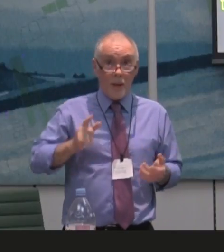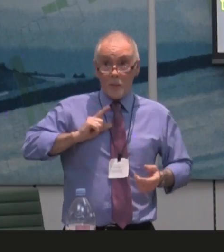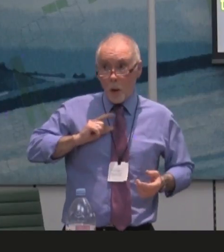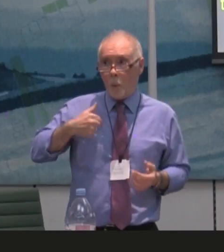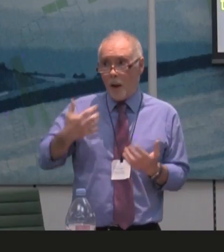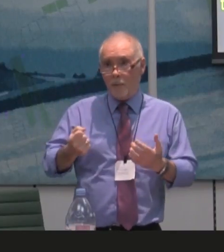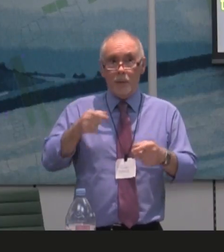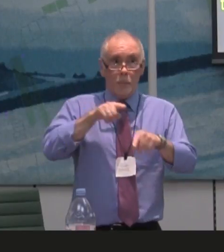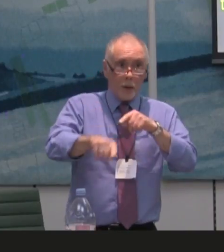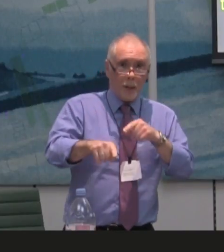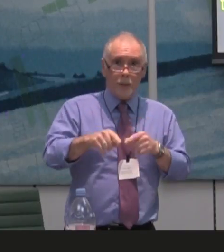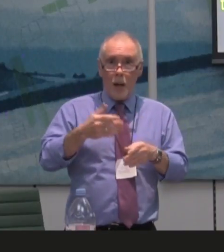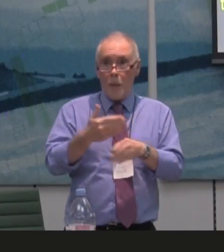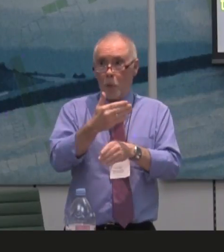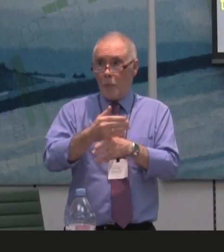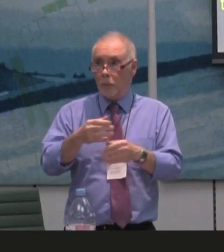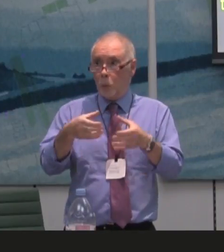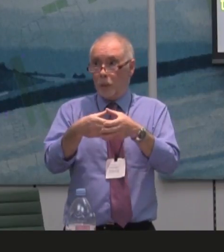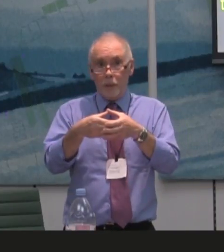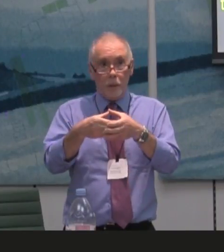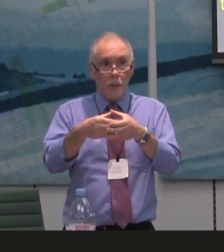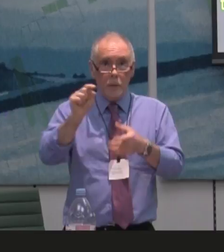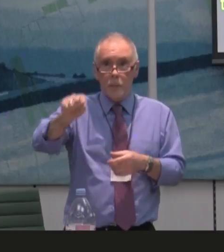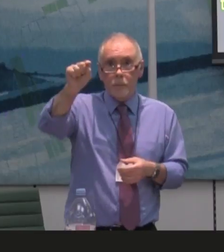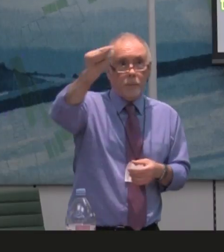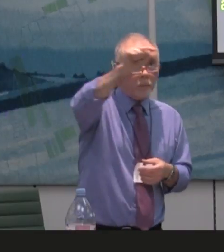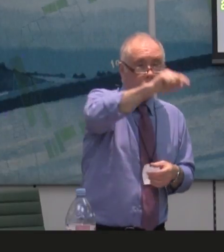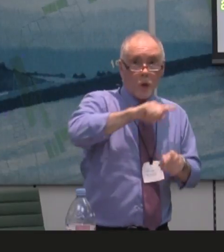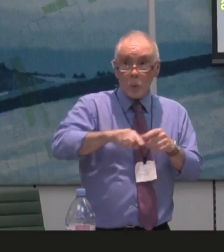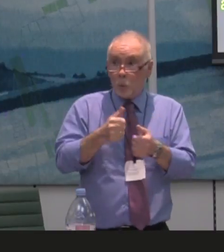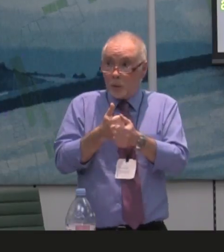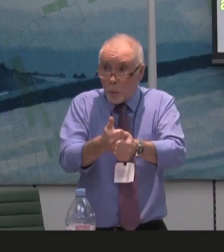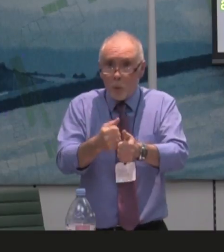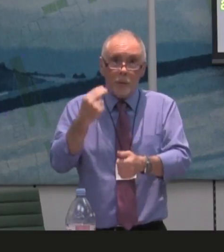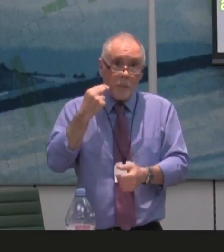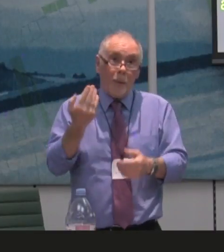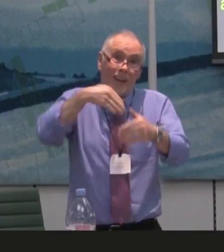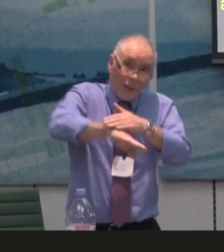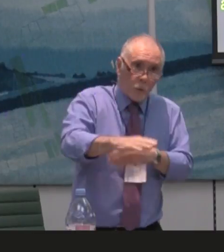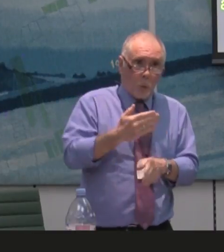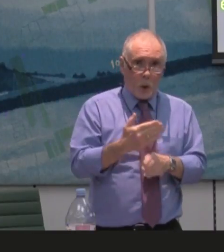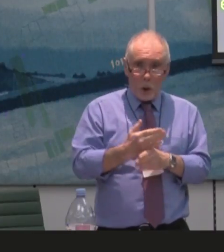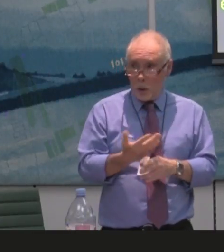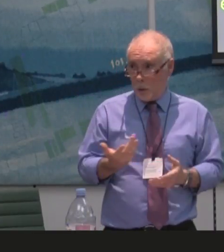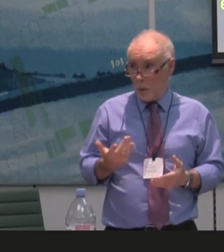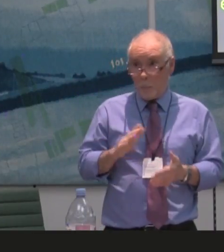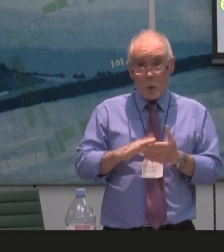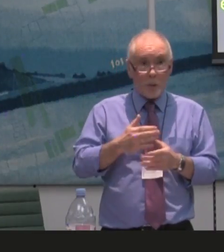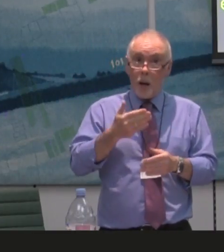a job, an employer will simply say, no, we can't employ you as a deaf person because we're aware of the